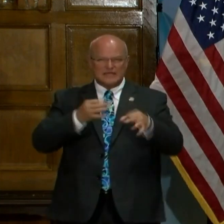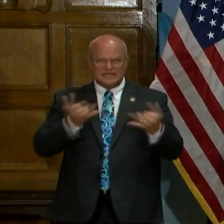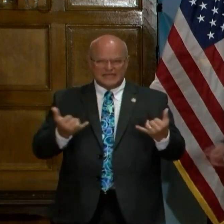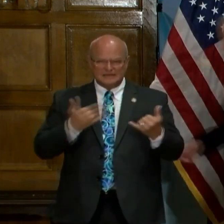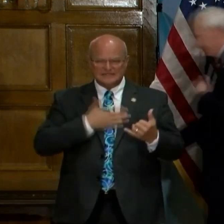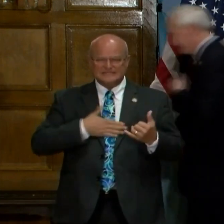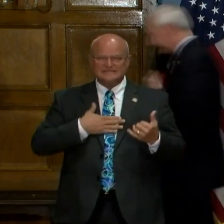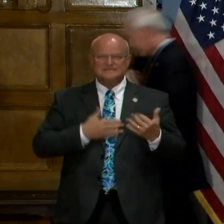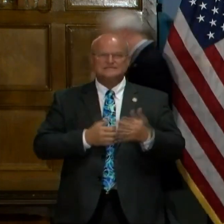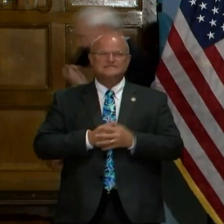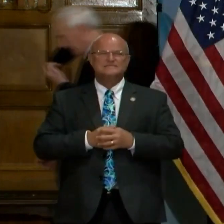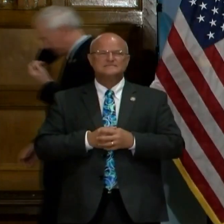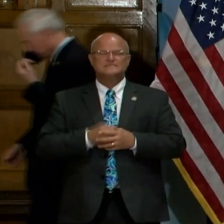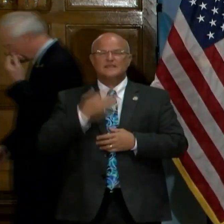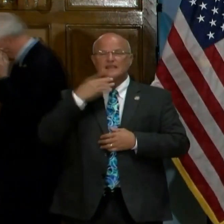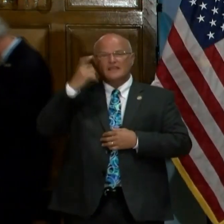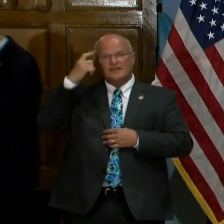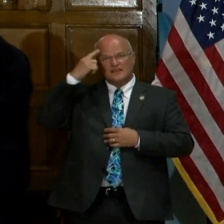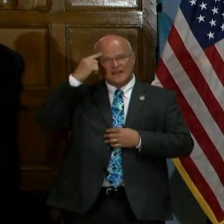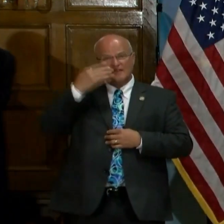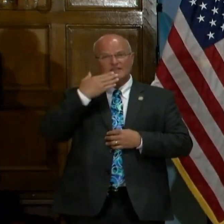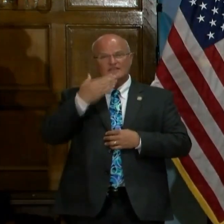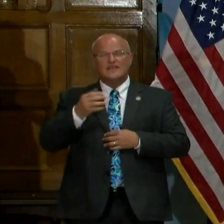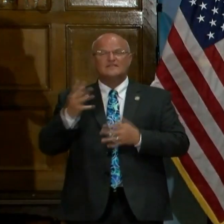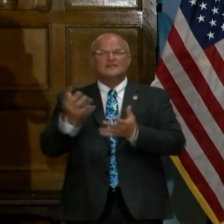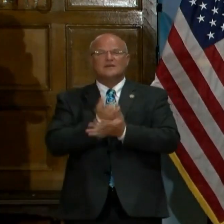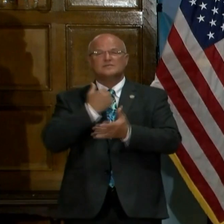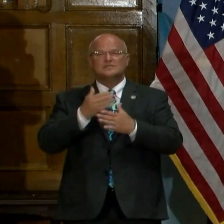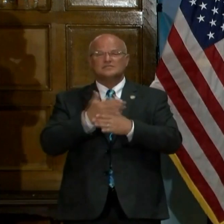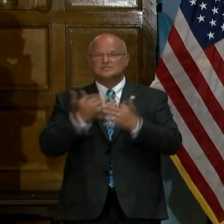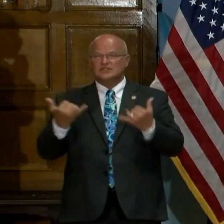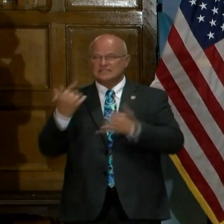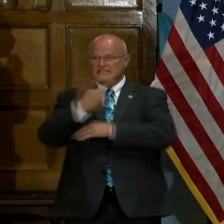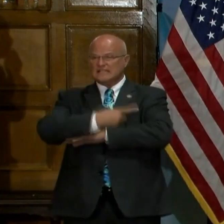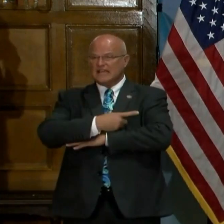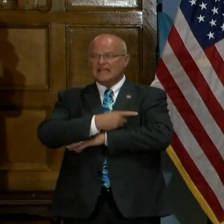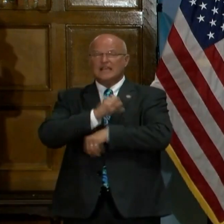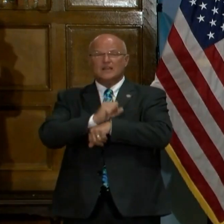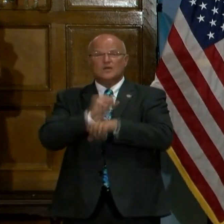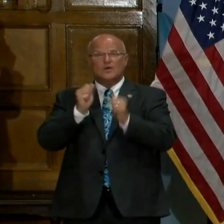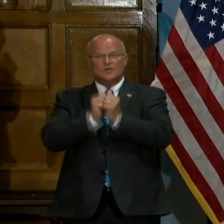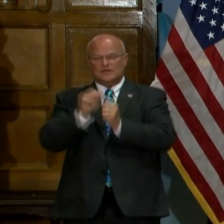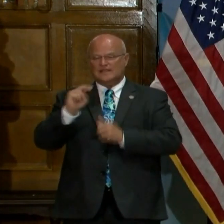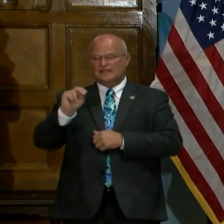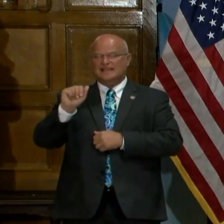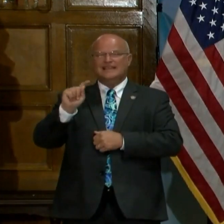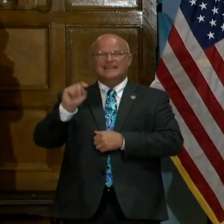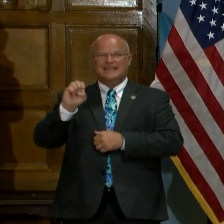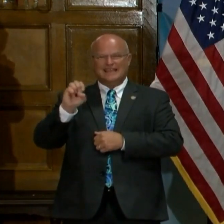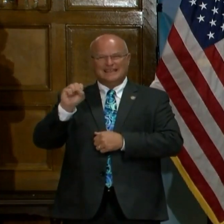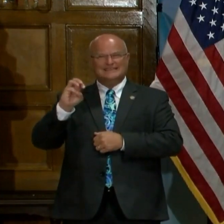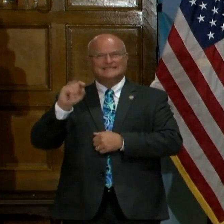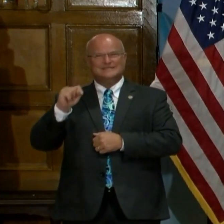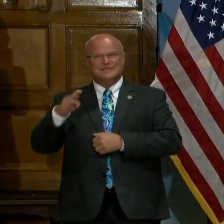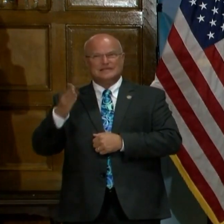you. Thank you, Governor, and thank you for the opportunity to share today and for the opportunity to work with Nate Smith over the course of the last many years. It's